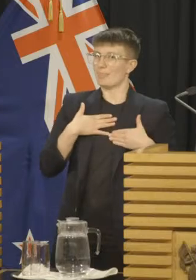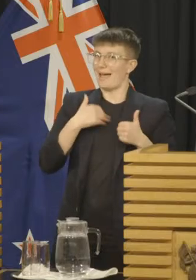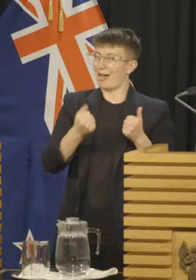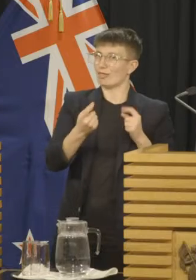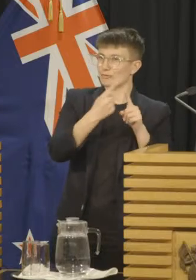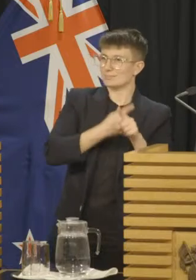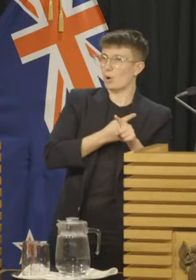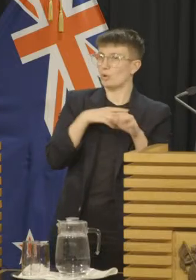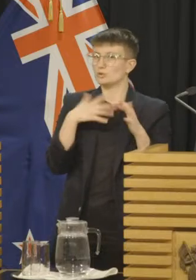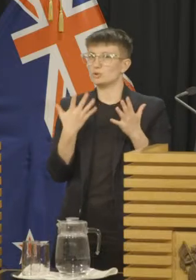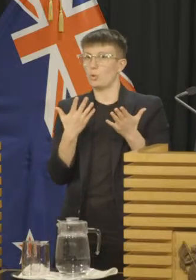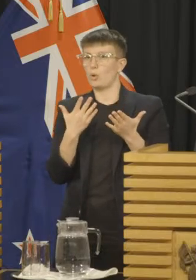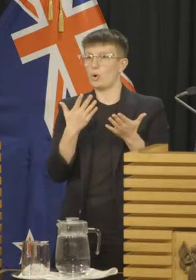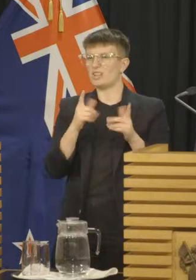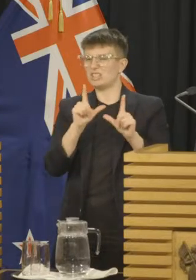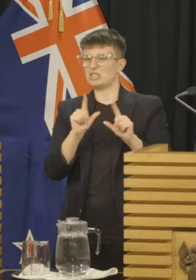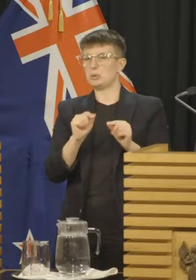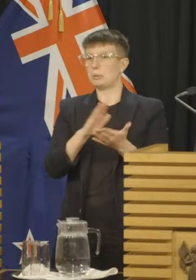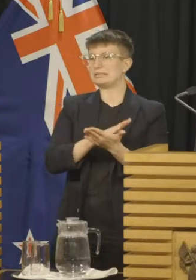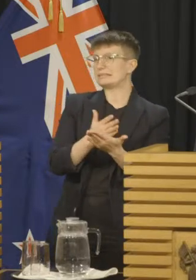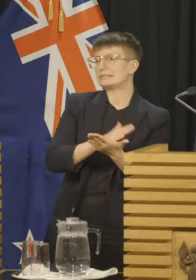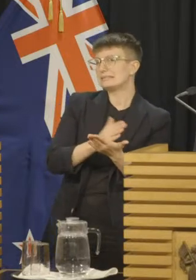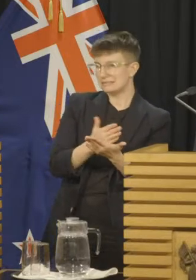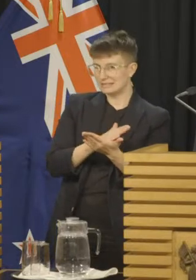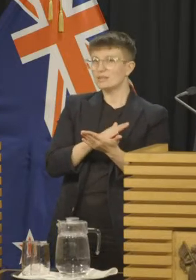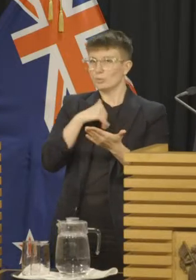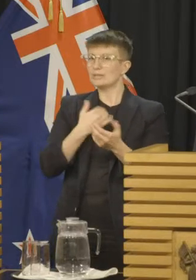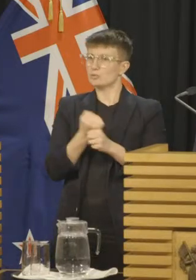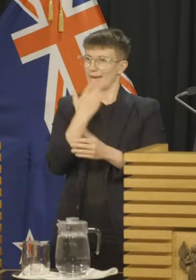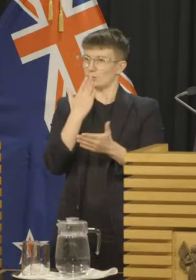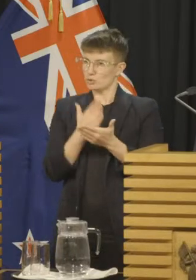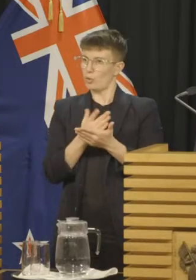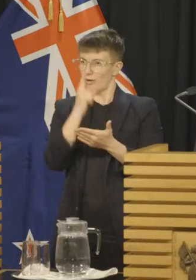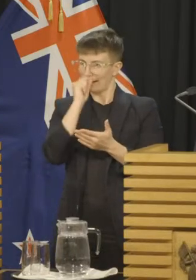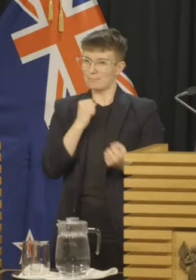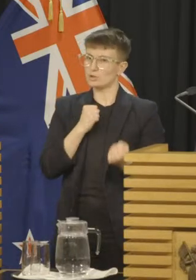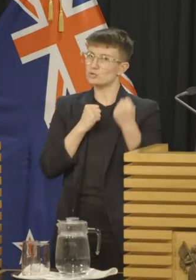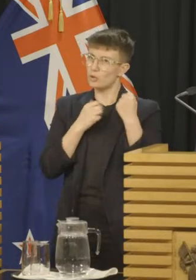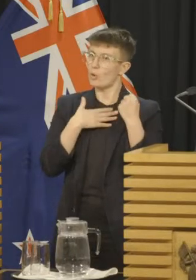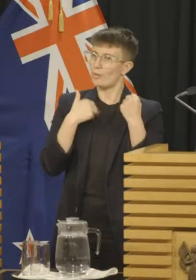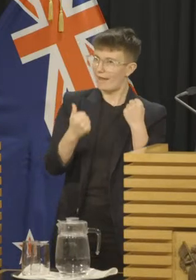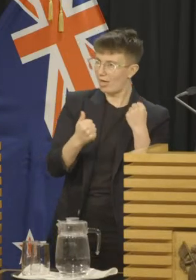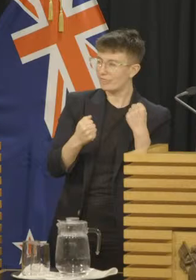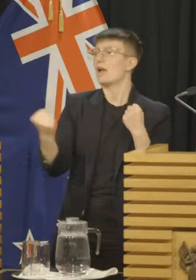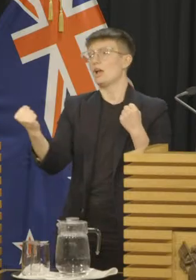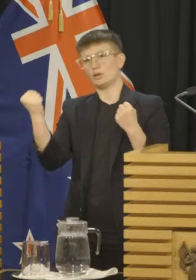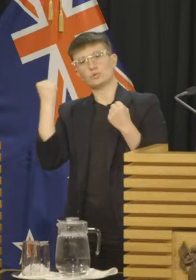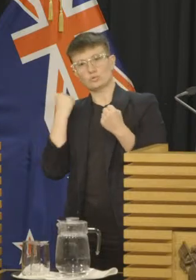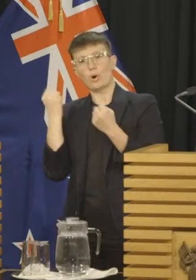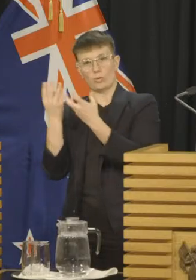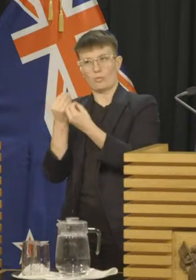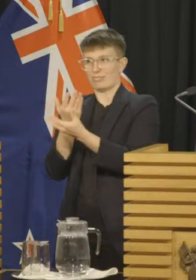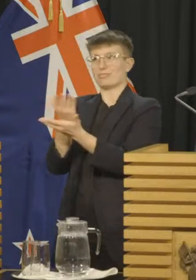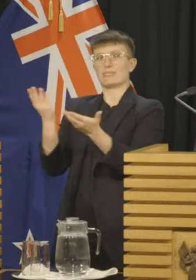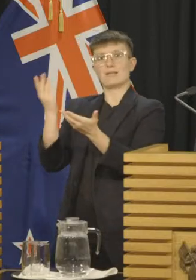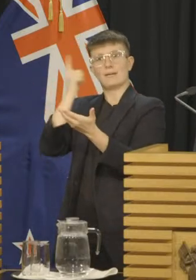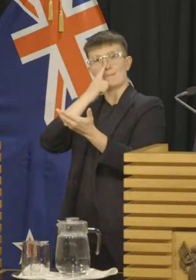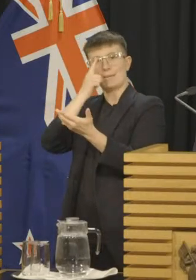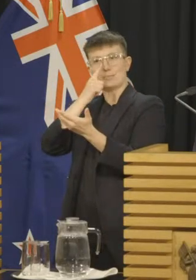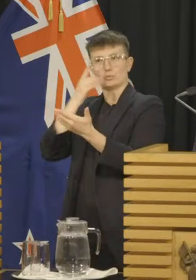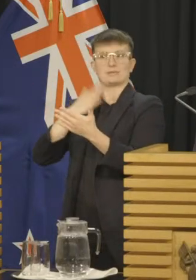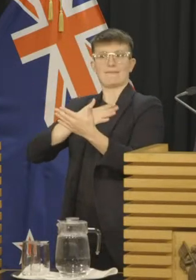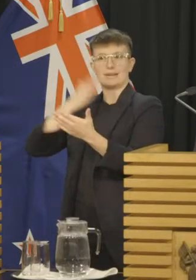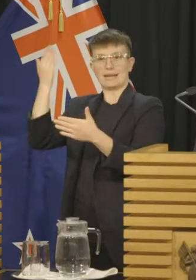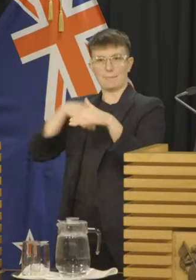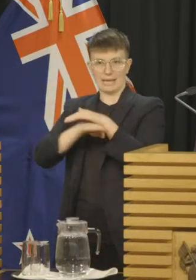well. We have to constantly make sure we balance all of these decisions and that our primary focus is the health and safety of New Zealanders, and that's how